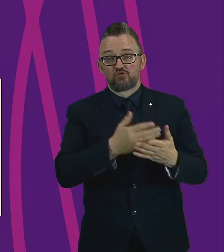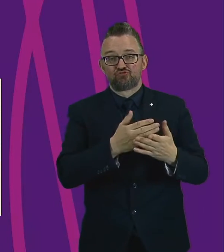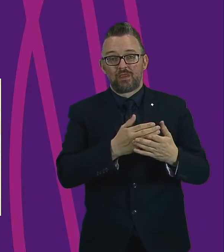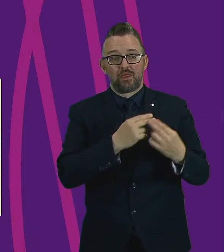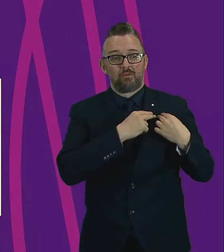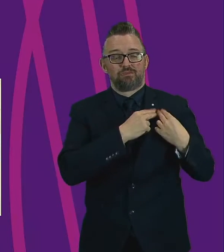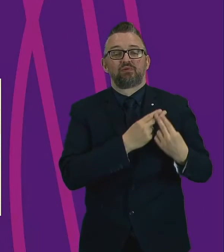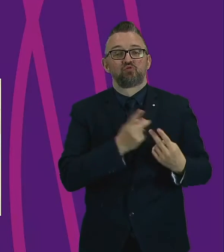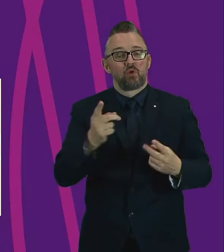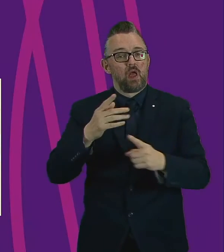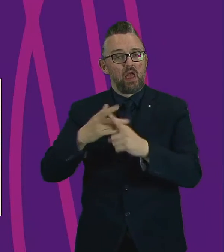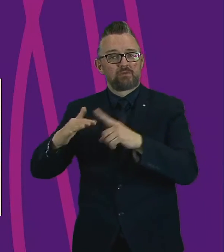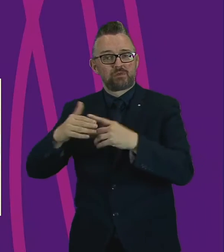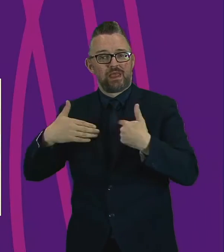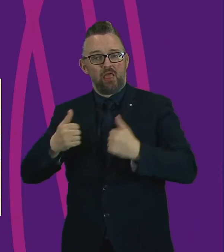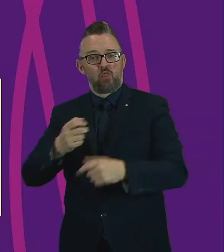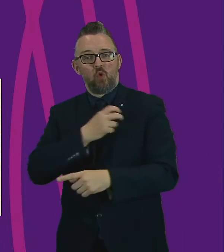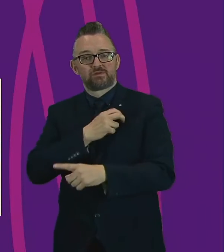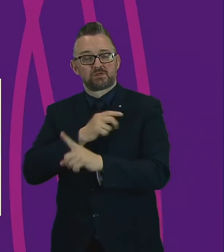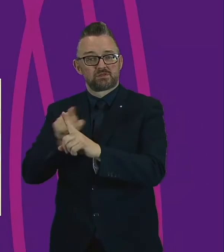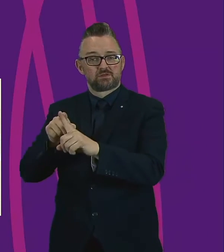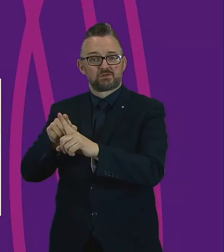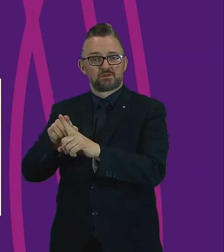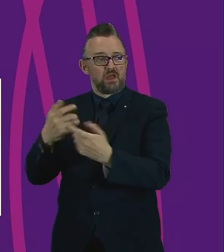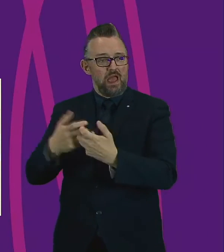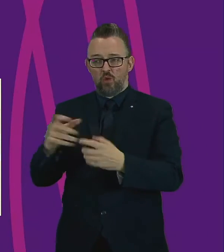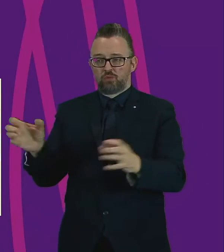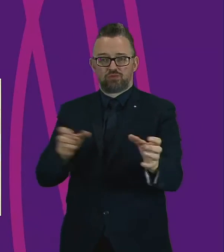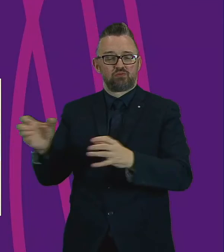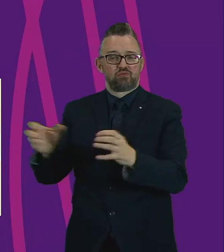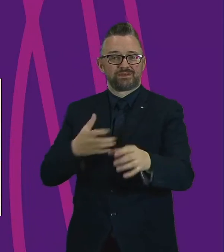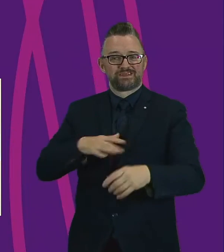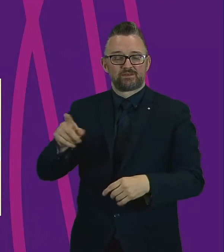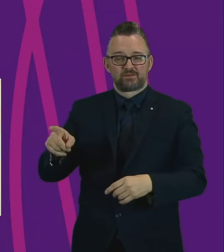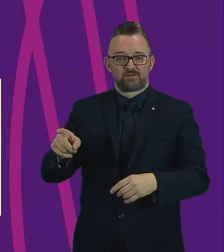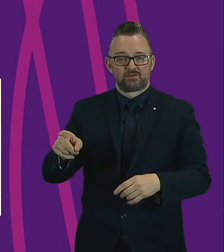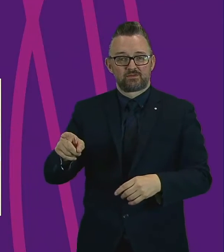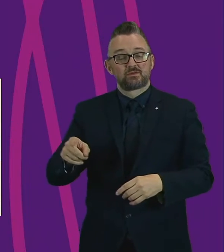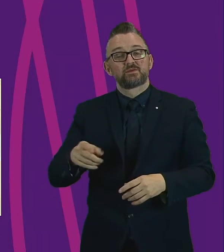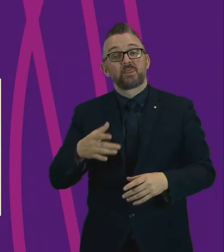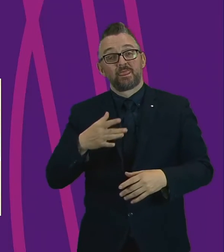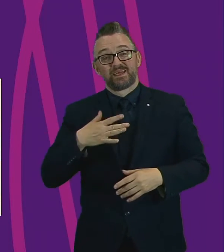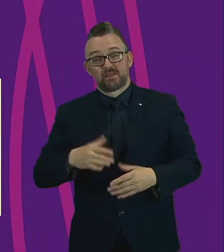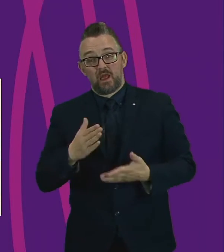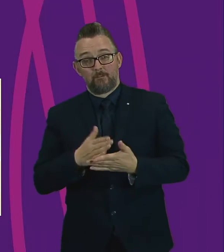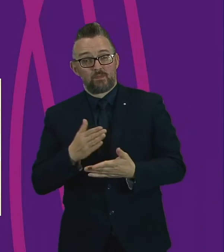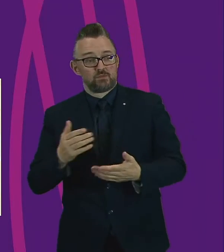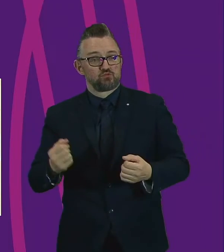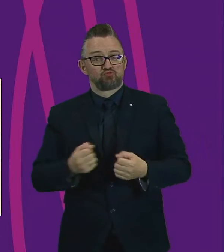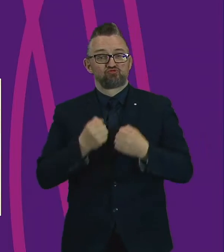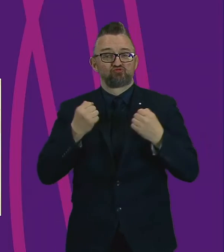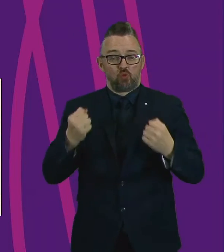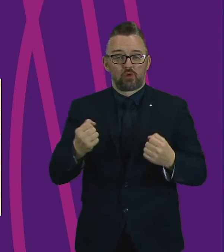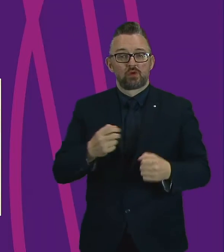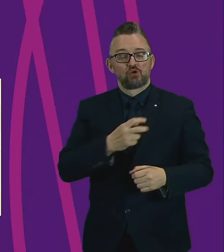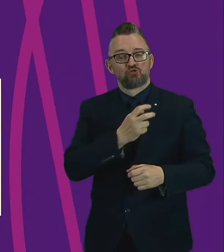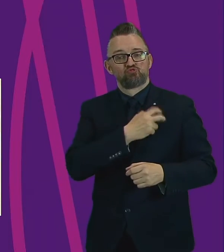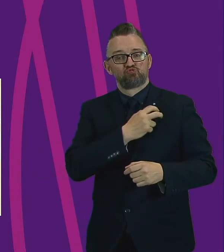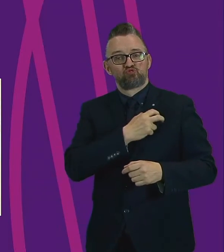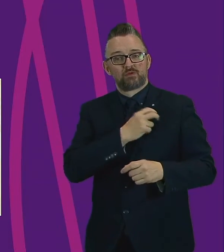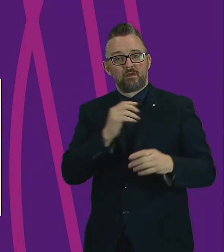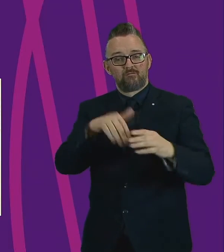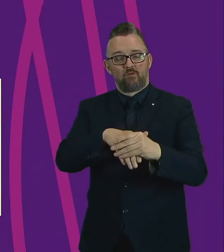environmental health officers, and they need to be resourced. And critically, we need strong and continued trade union involvement